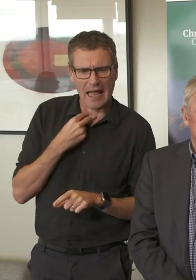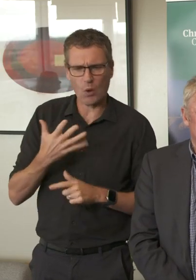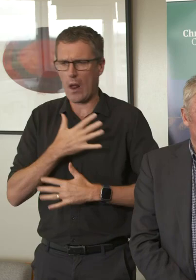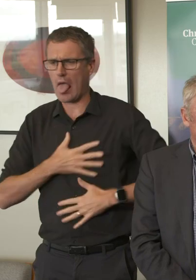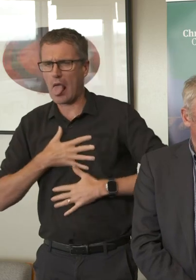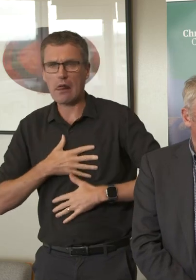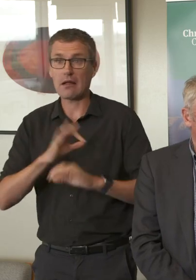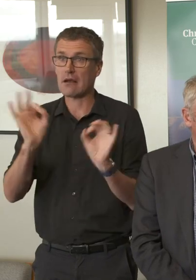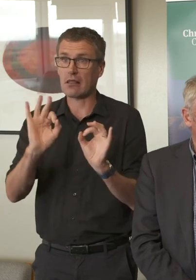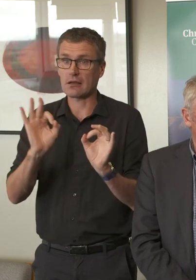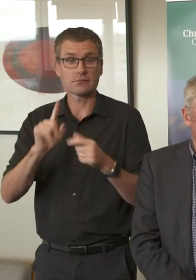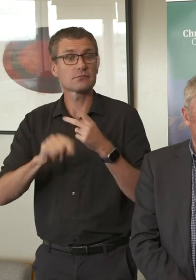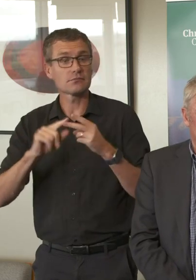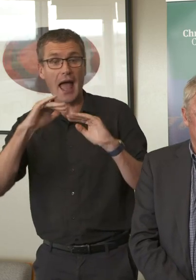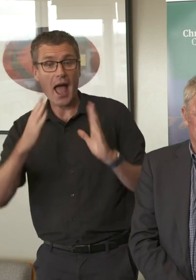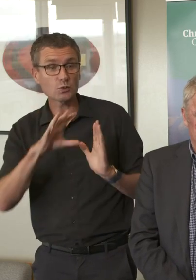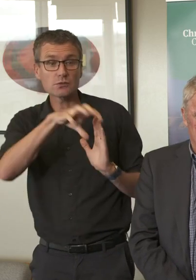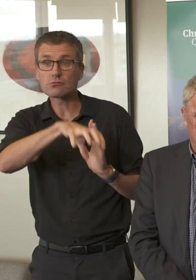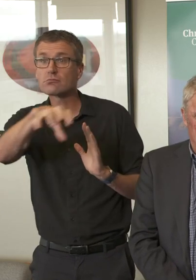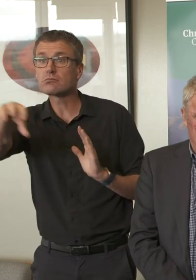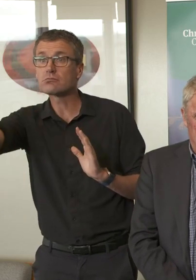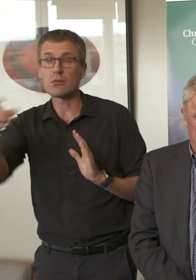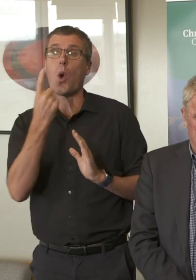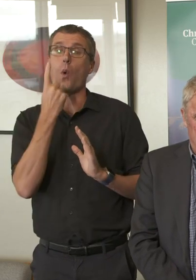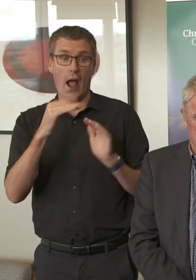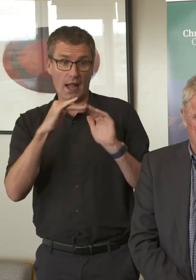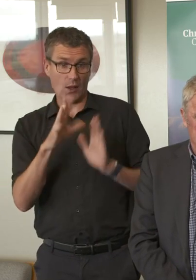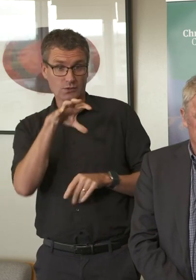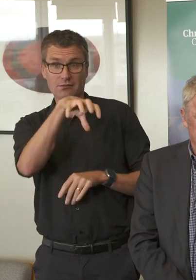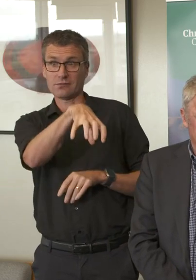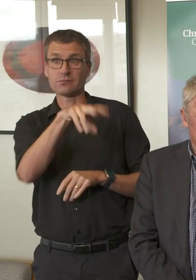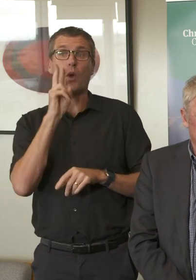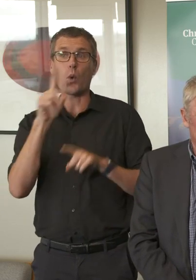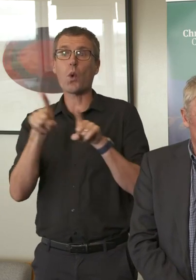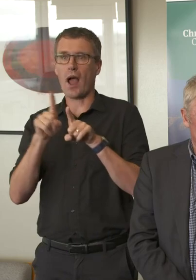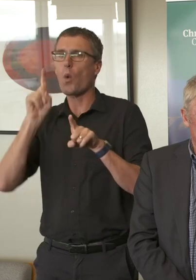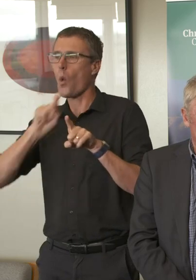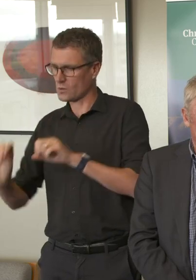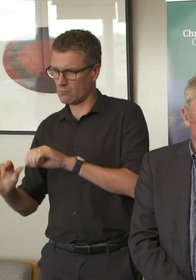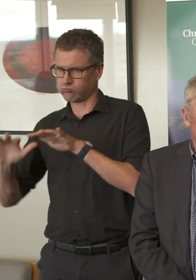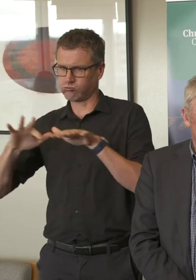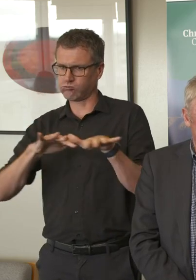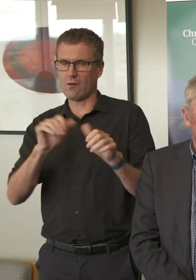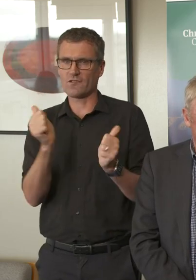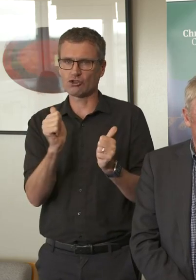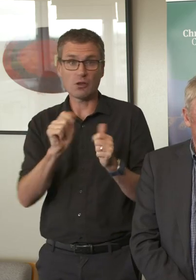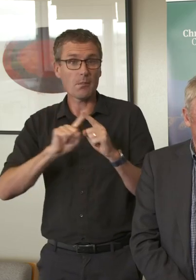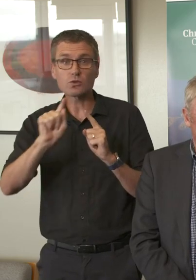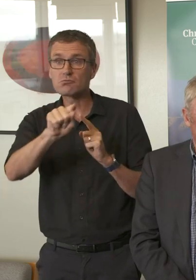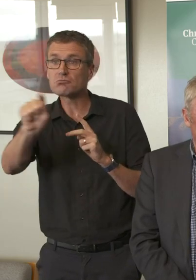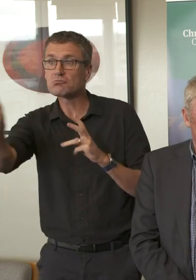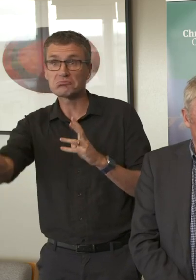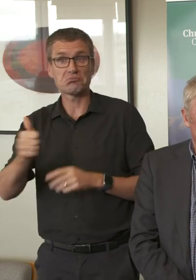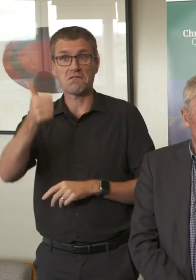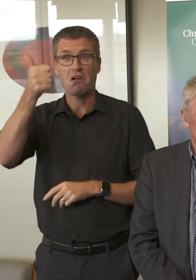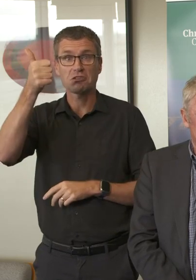The houses themselves, I saw one house that had clearly looked like it had been inundated, but basically most of the houses